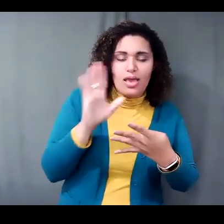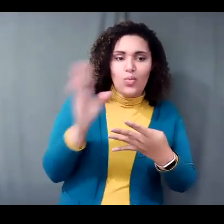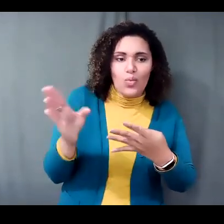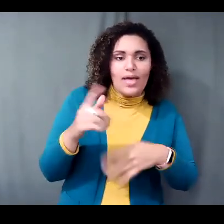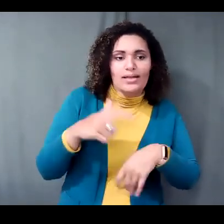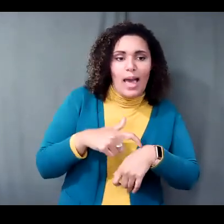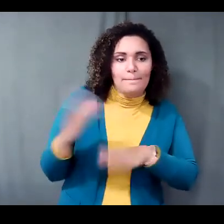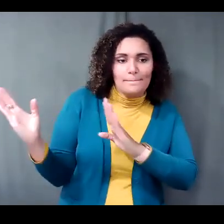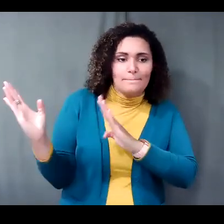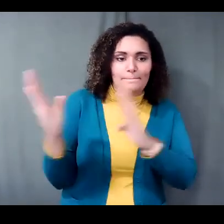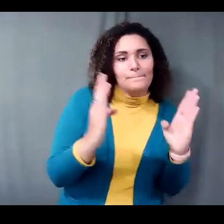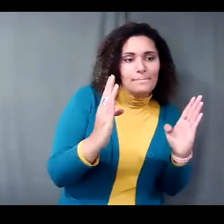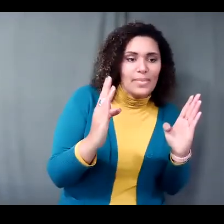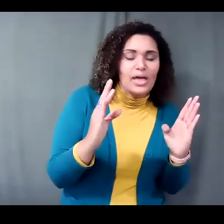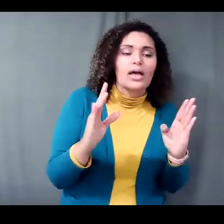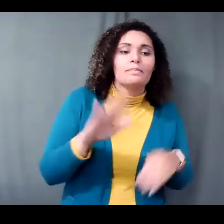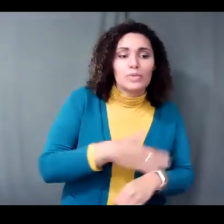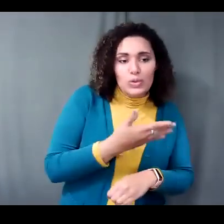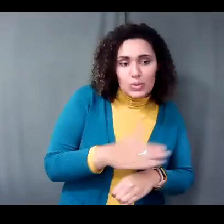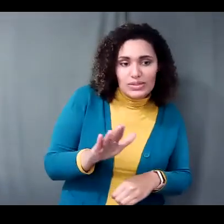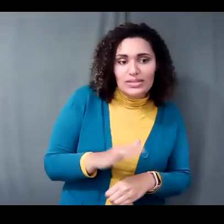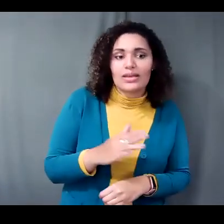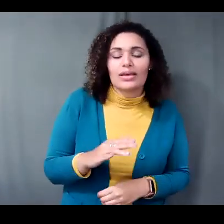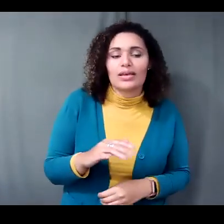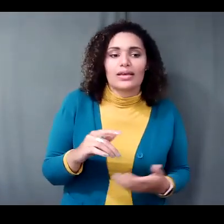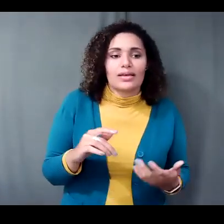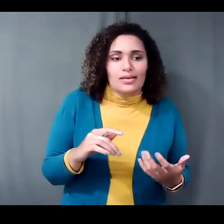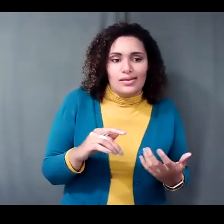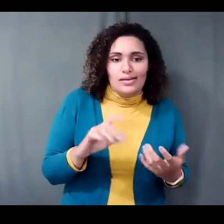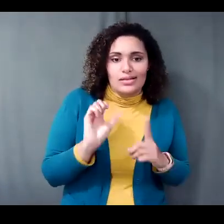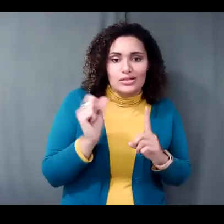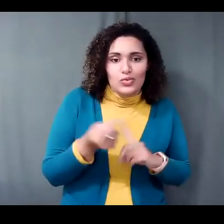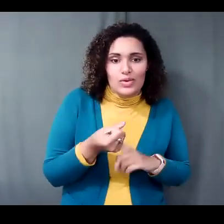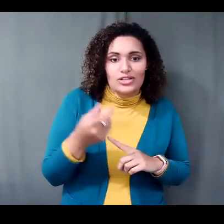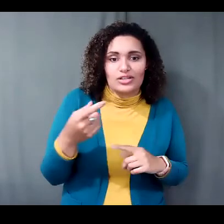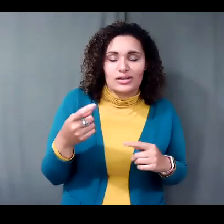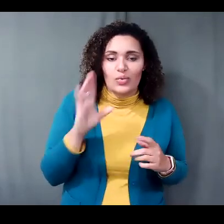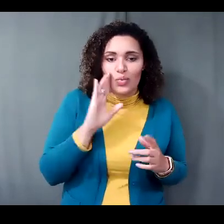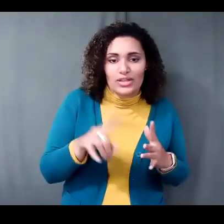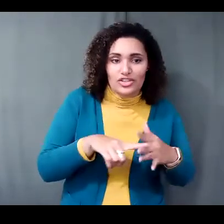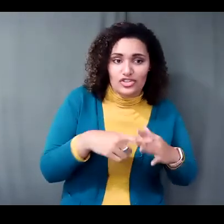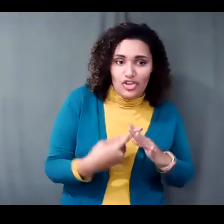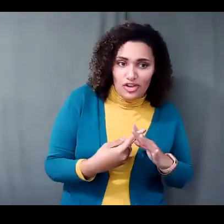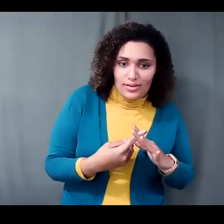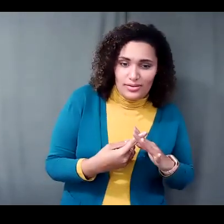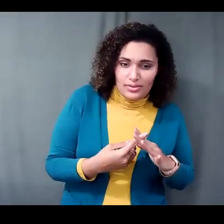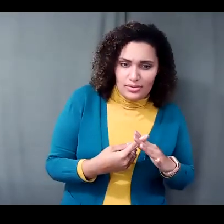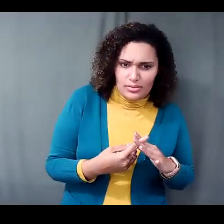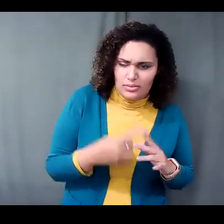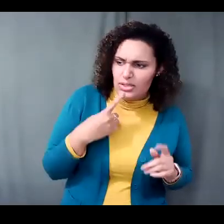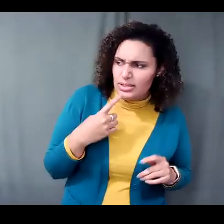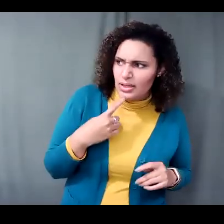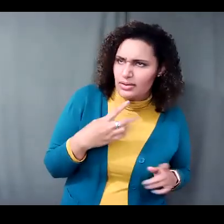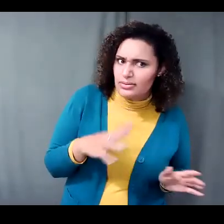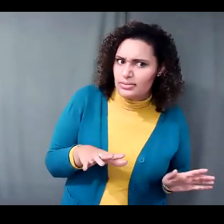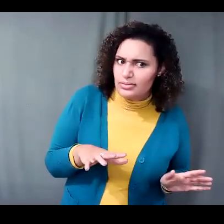of richness. So, So one of the comments I've heard that port bottles should be aged vertically rather than